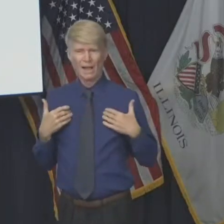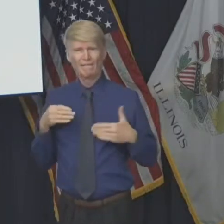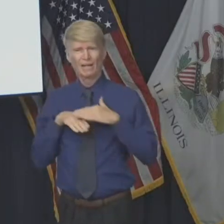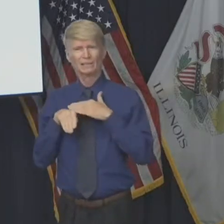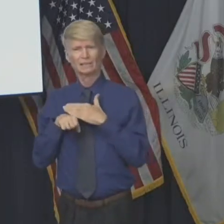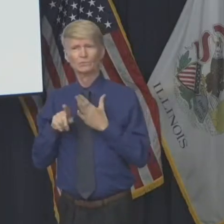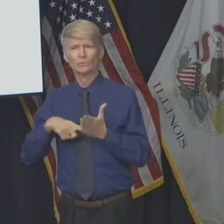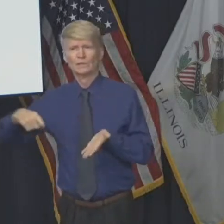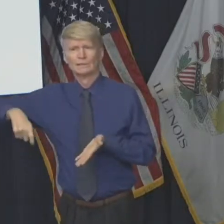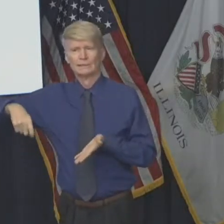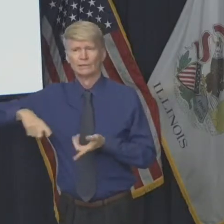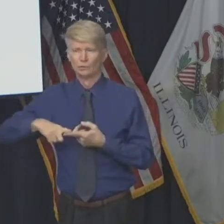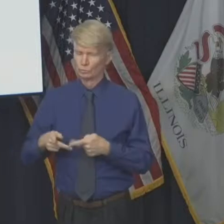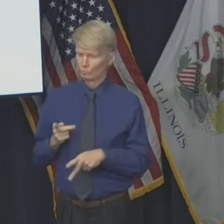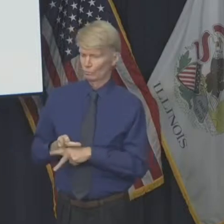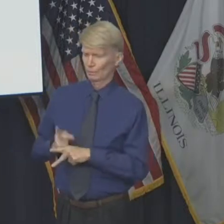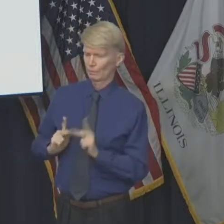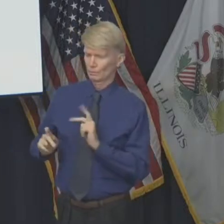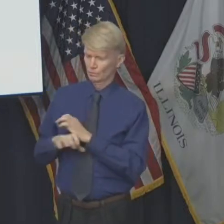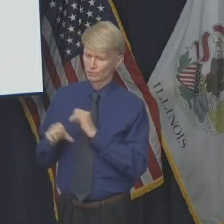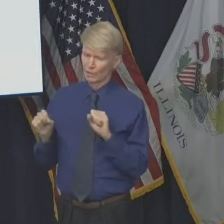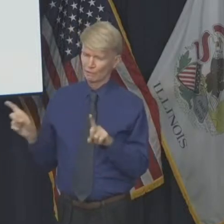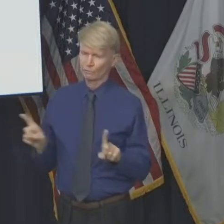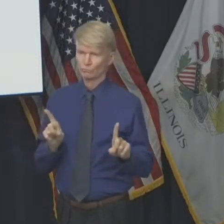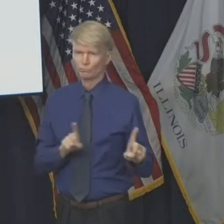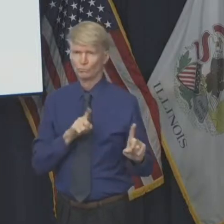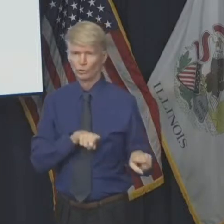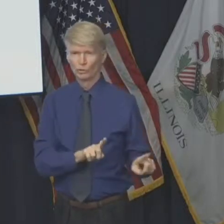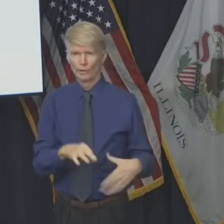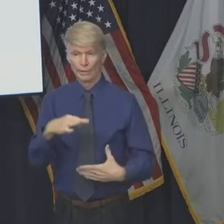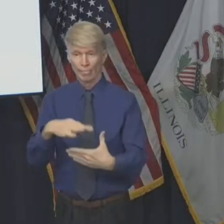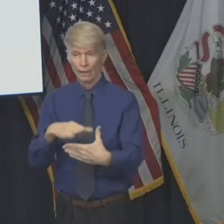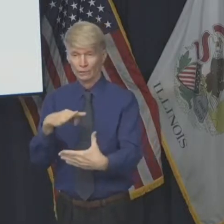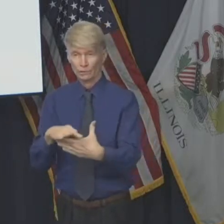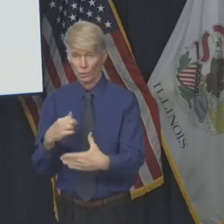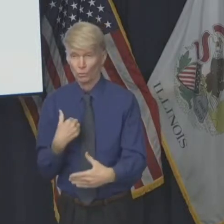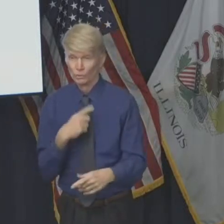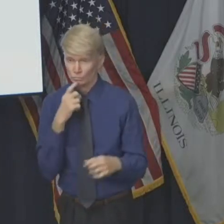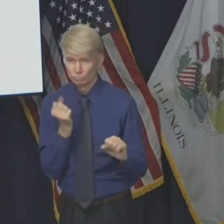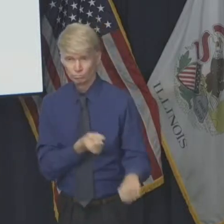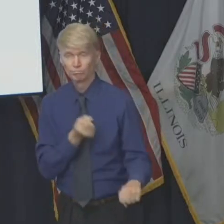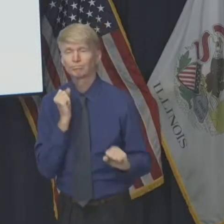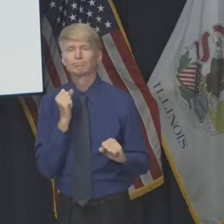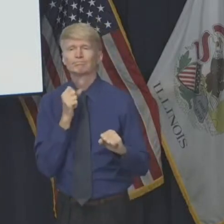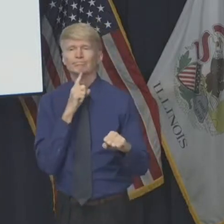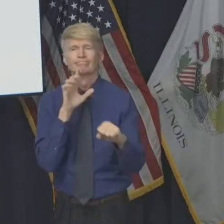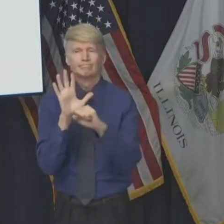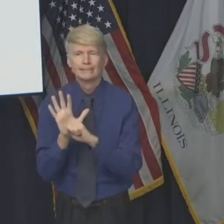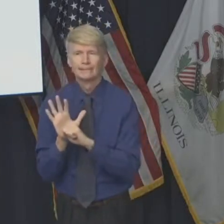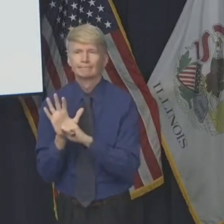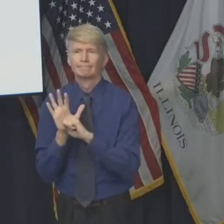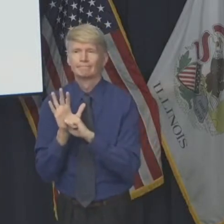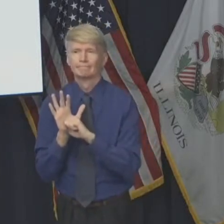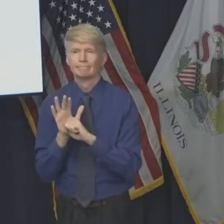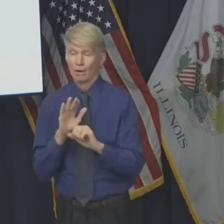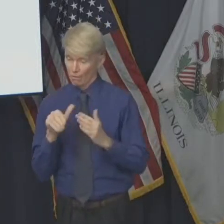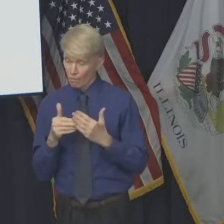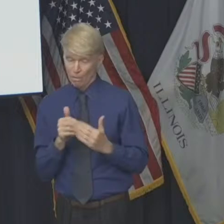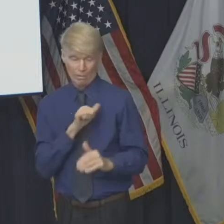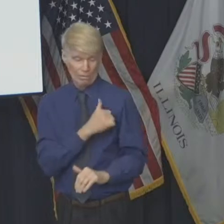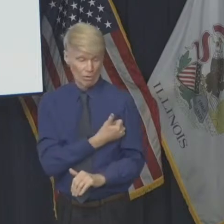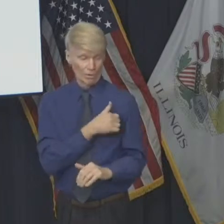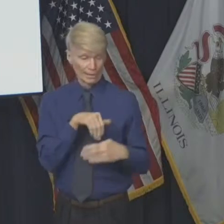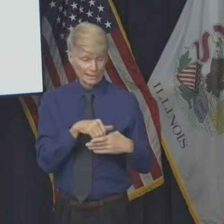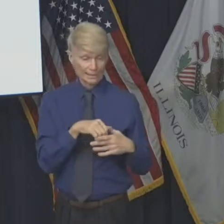they need to protect voters this election. We're committed to making sure that every election authority in the state can